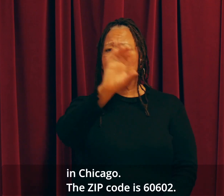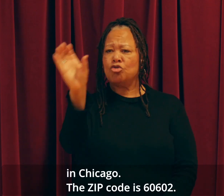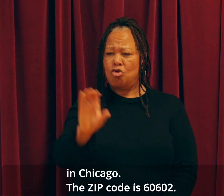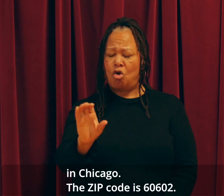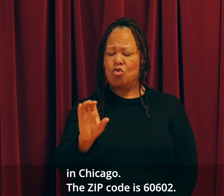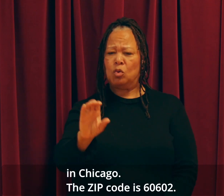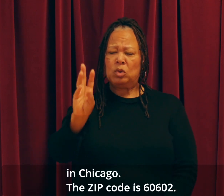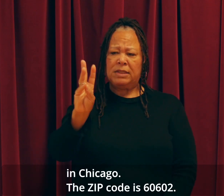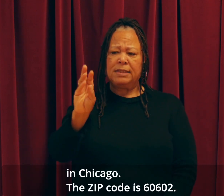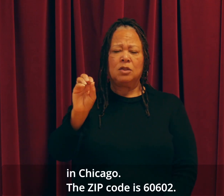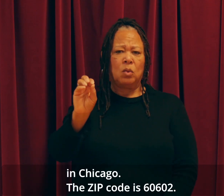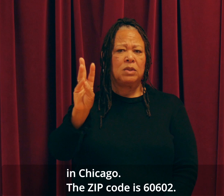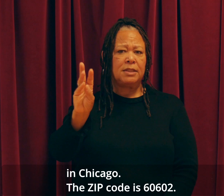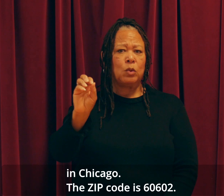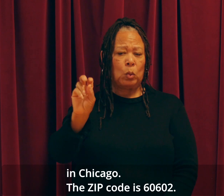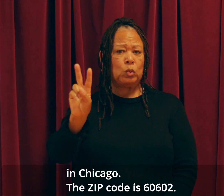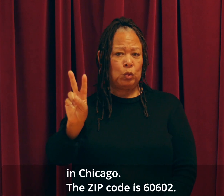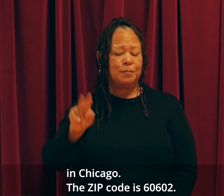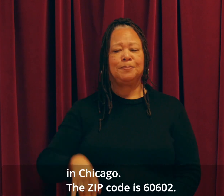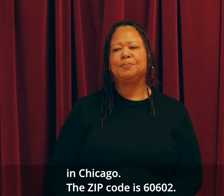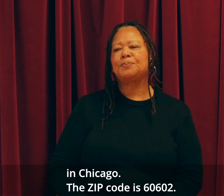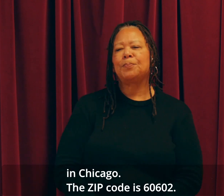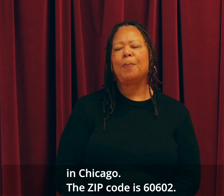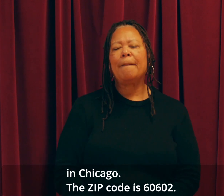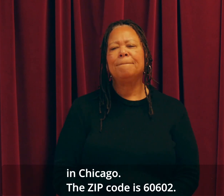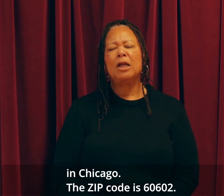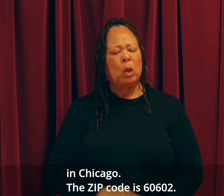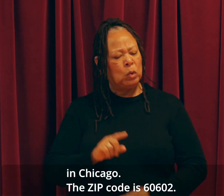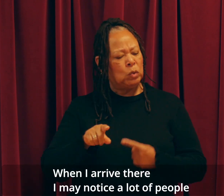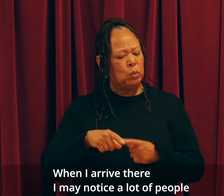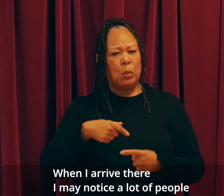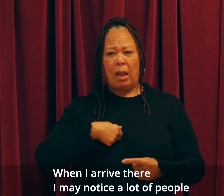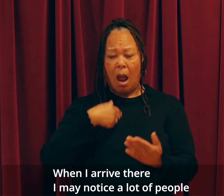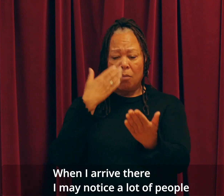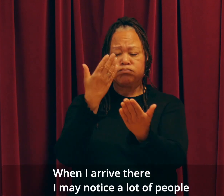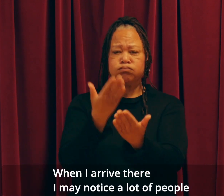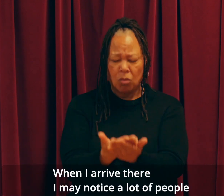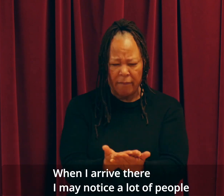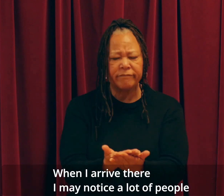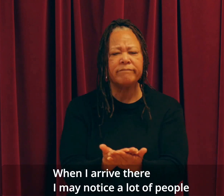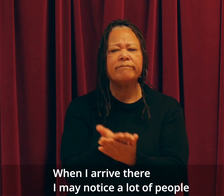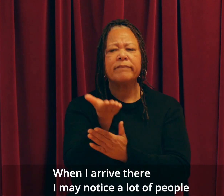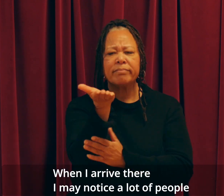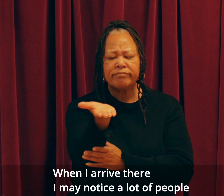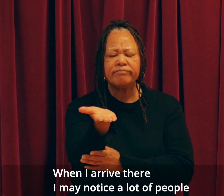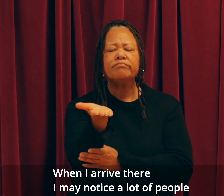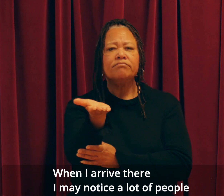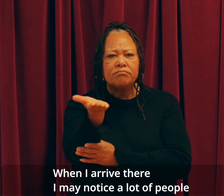in Chicago. The zip code is 60602. When I arrive there, I may notice a